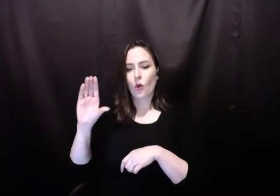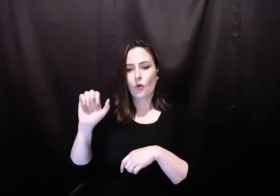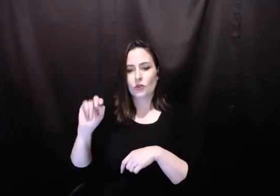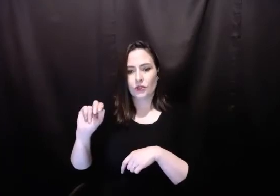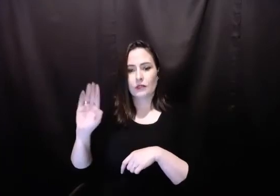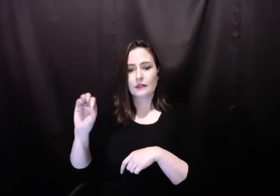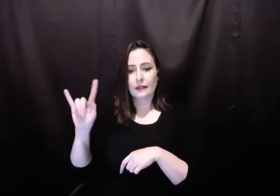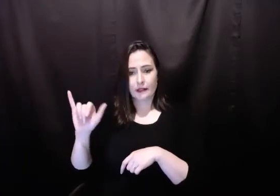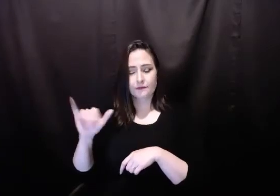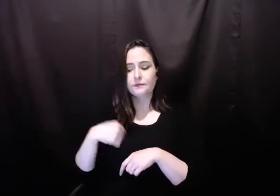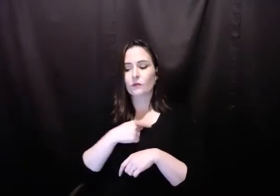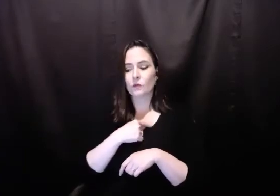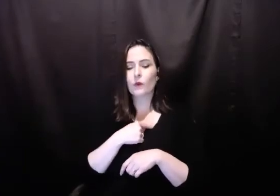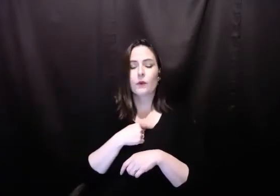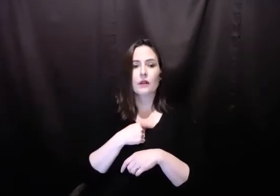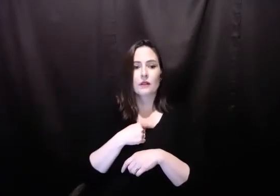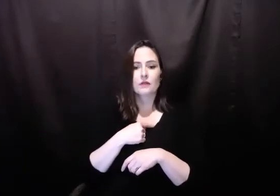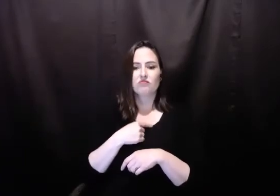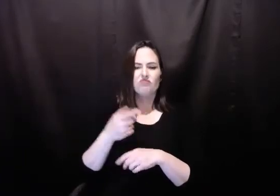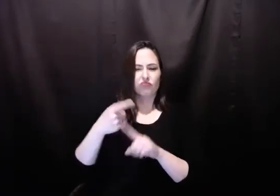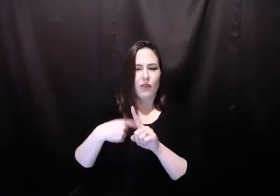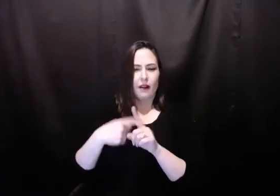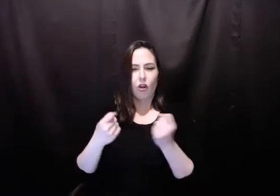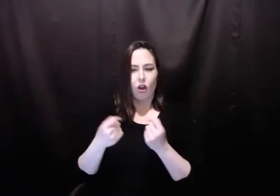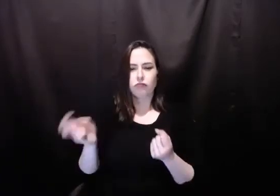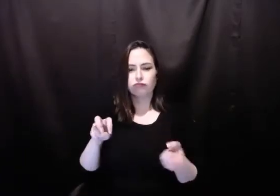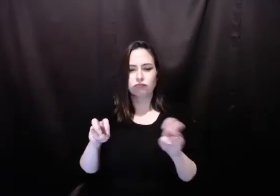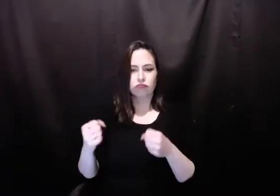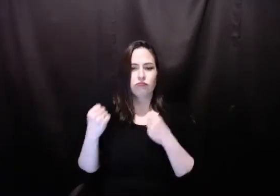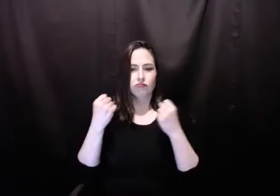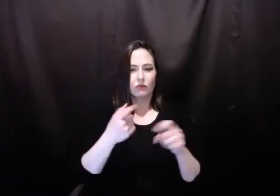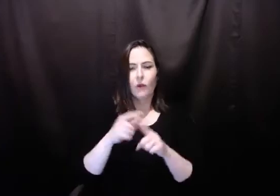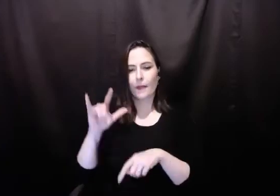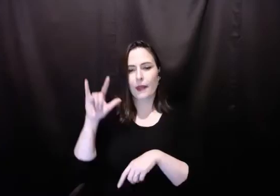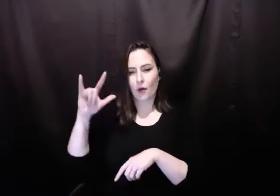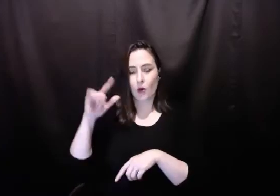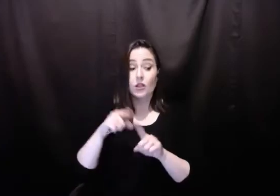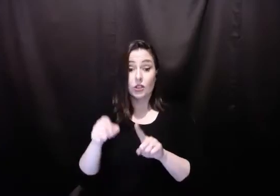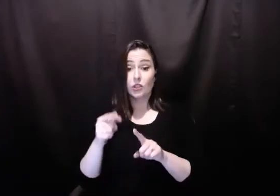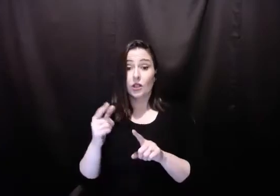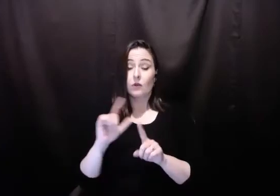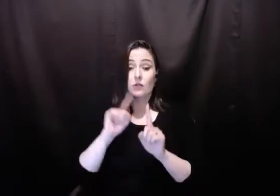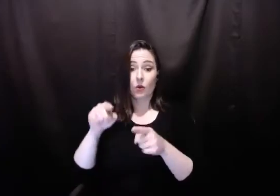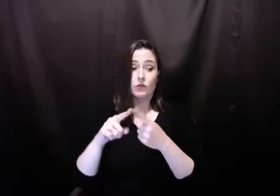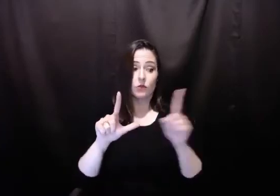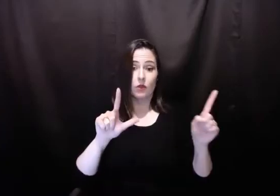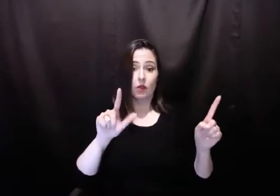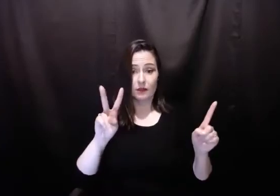where she was going to present this paper on getting your teenager sober. I got this kid that's out of control. So I said to her in the car,